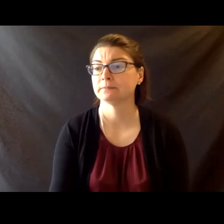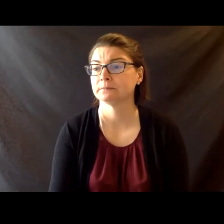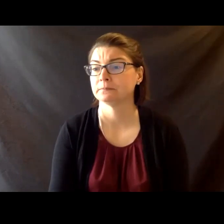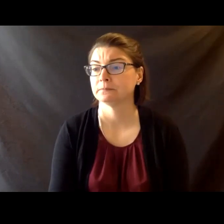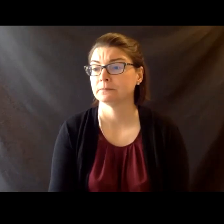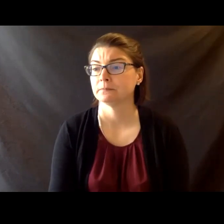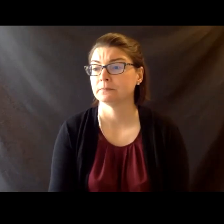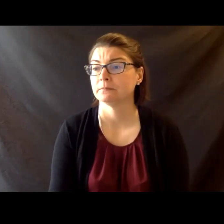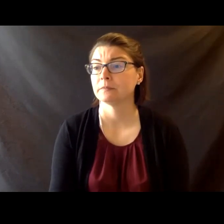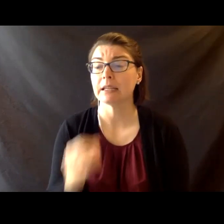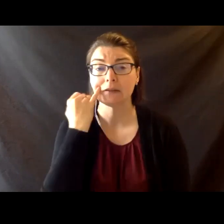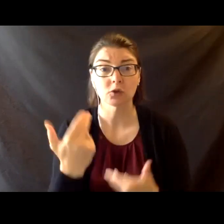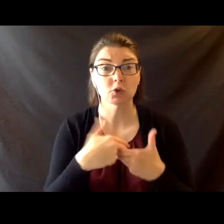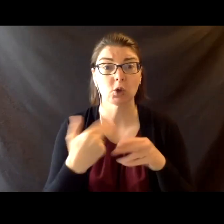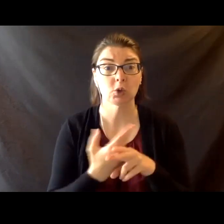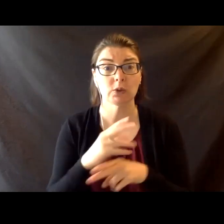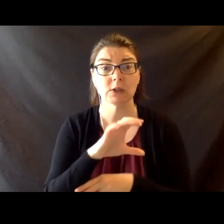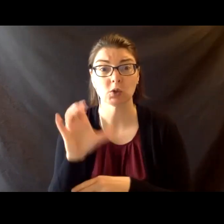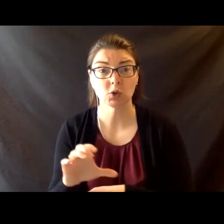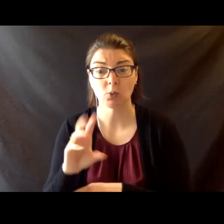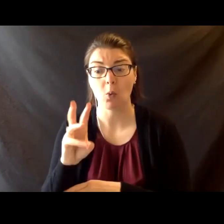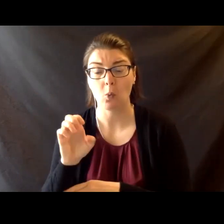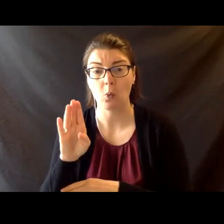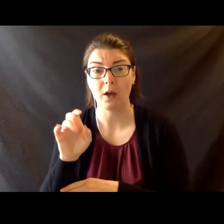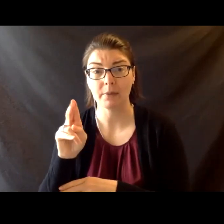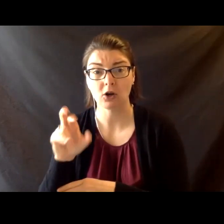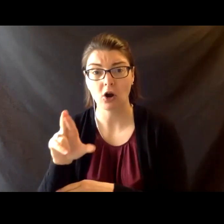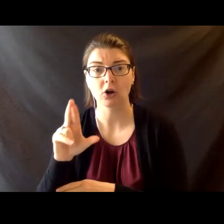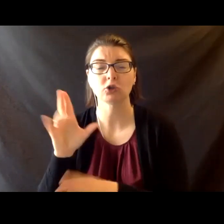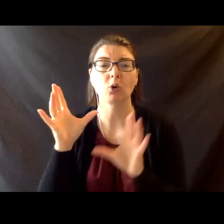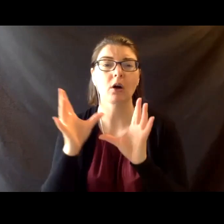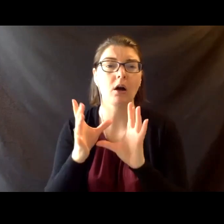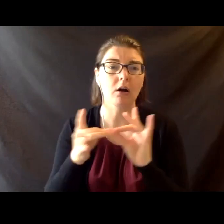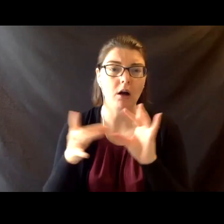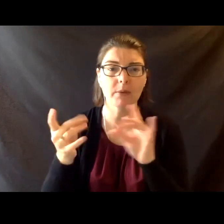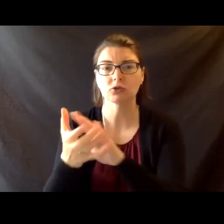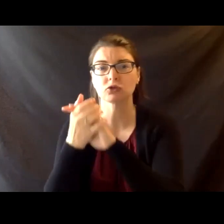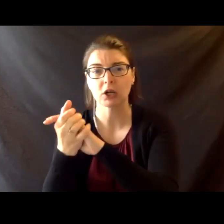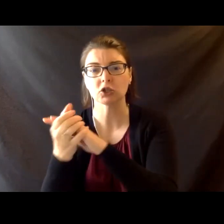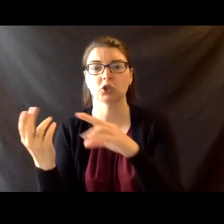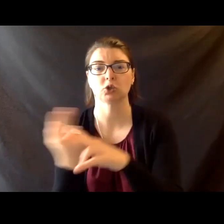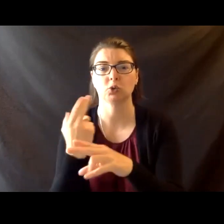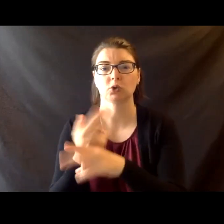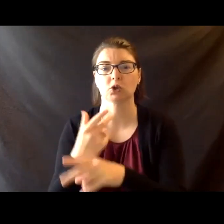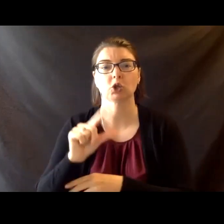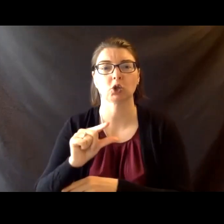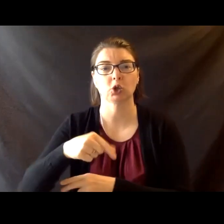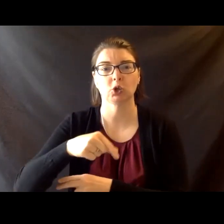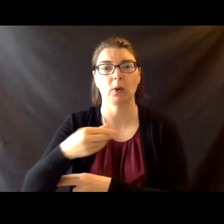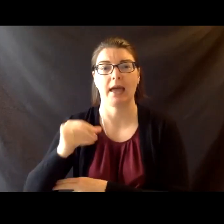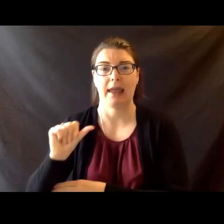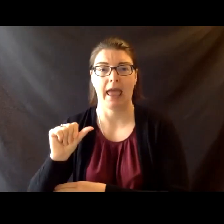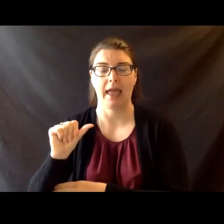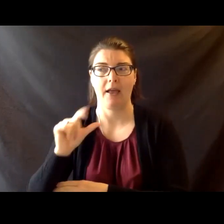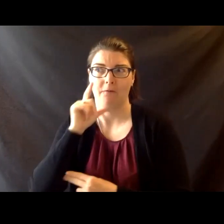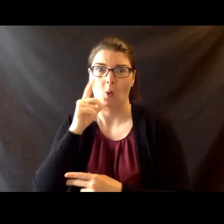via Zoom webinar, we welcome you to submit congratulations and kind, thoughtful words through the Q&A function to the honorees. Once received,